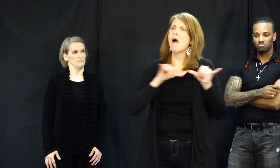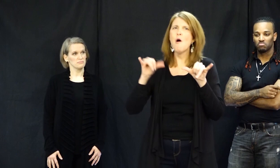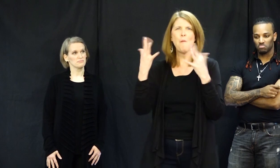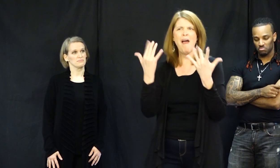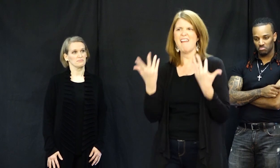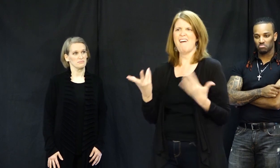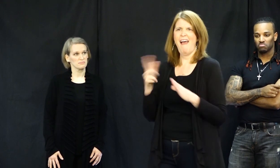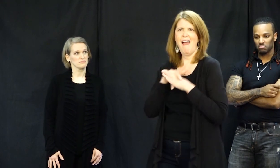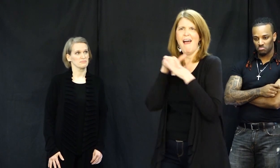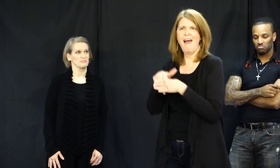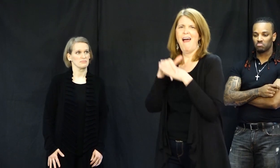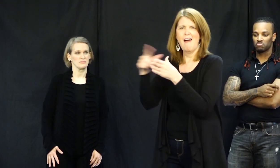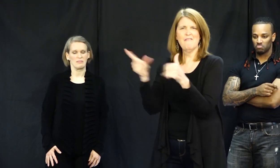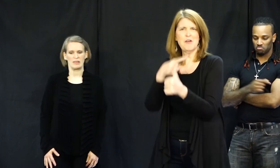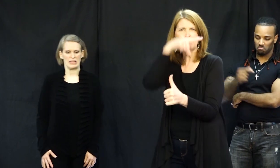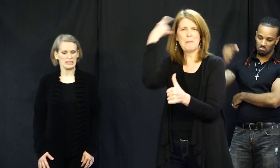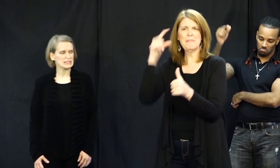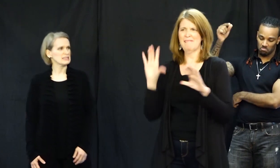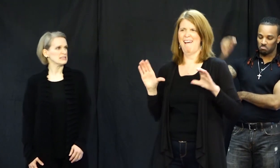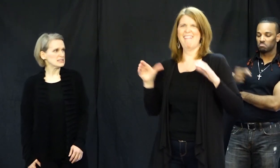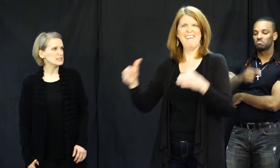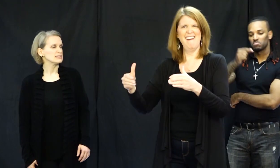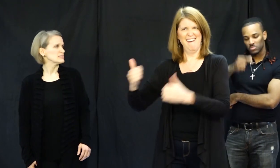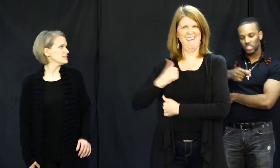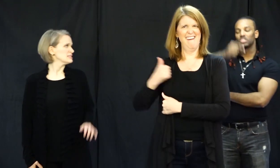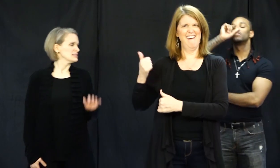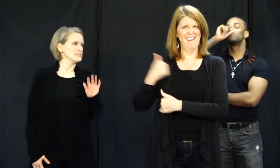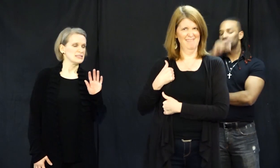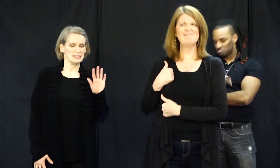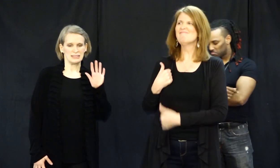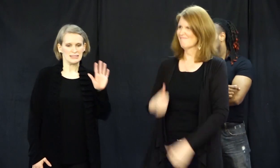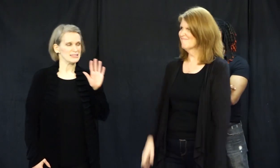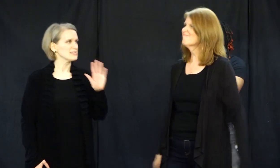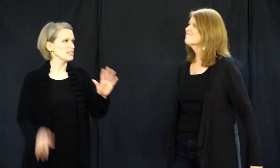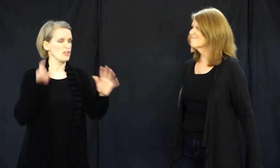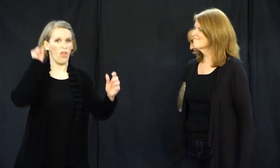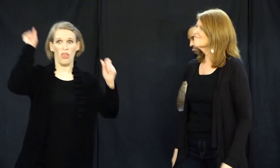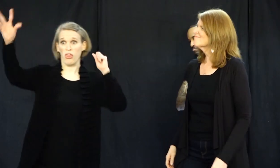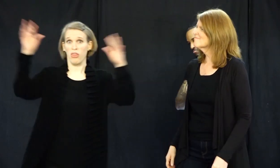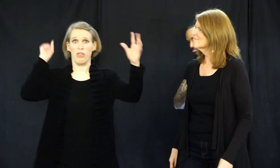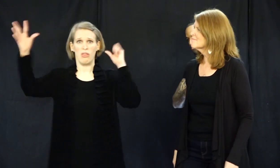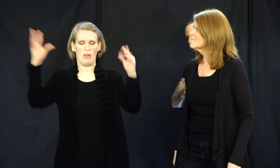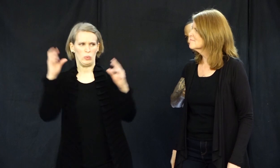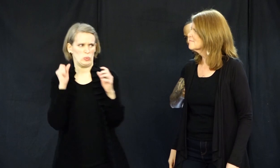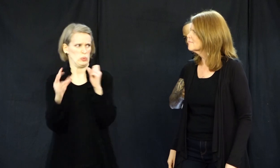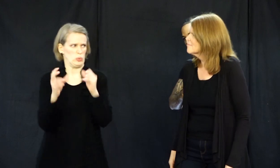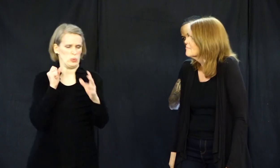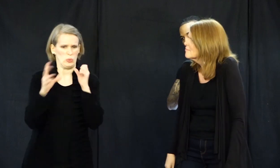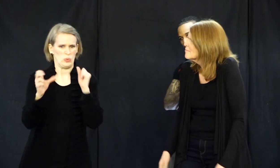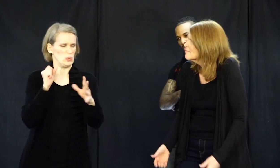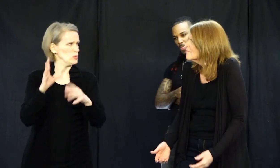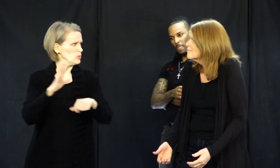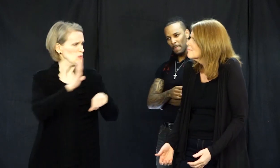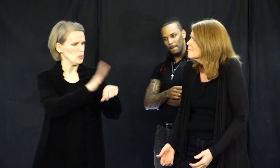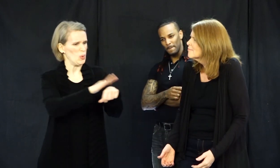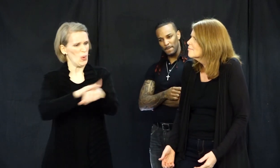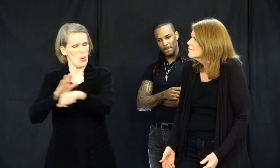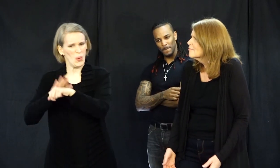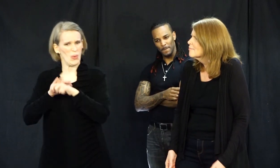on a stallion with the first black battalion. Have another shot. Geniuses, lower your voices. You keep out of trouble and you double your